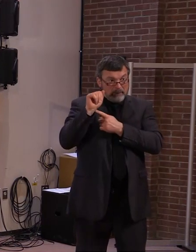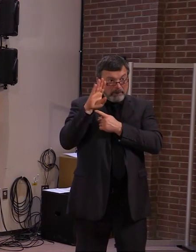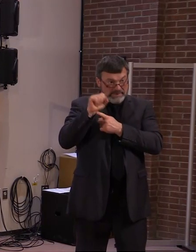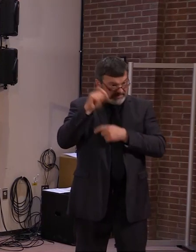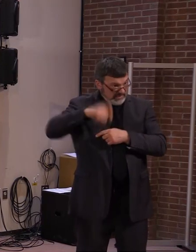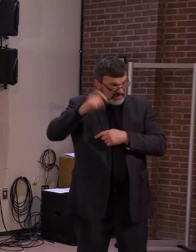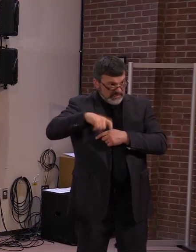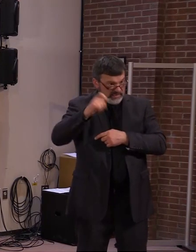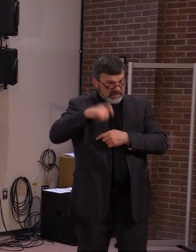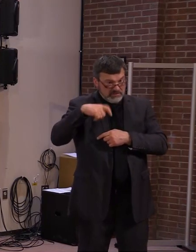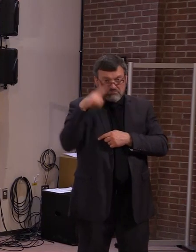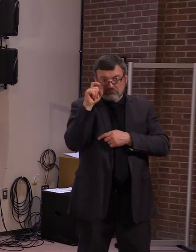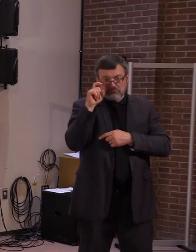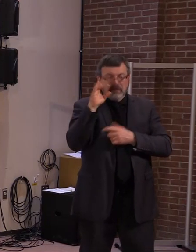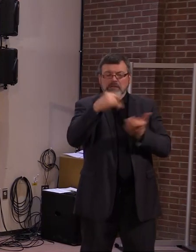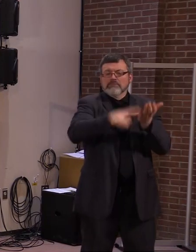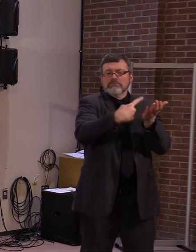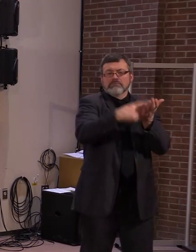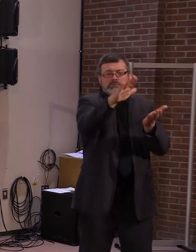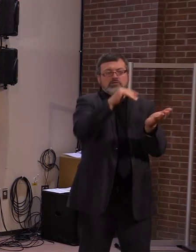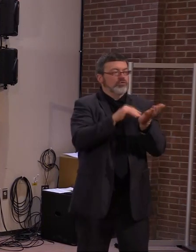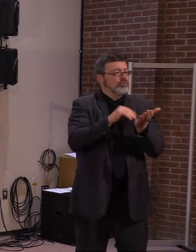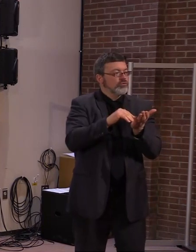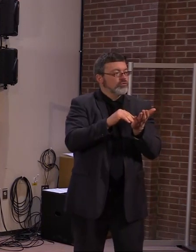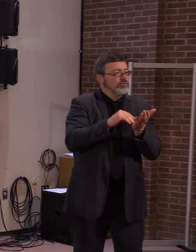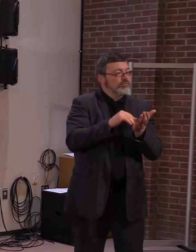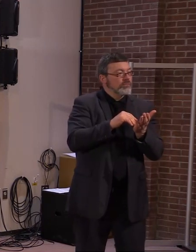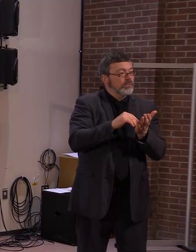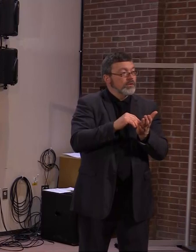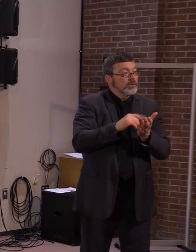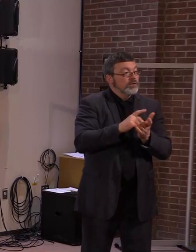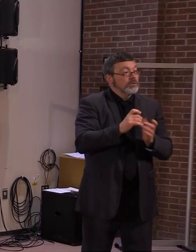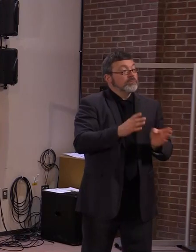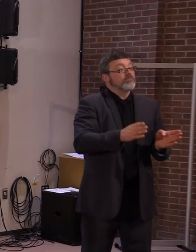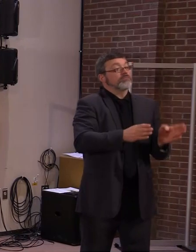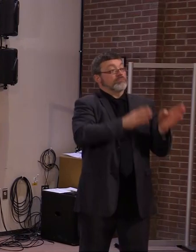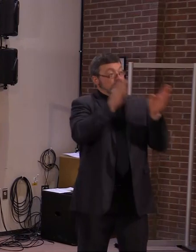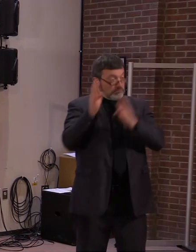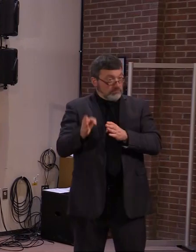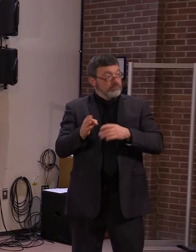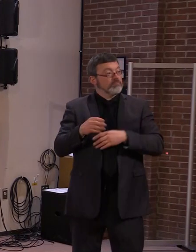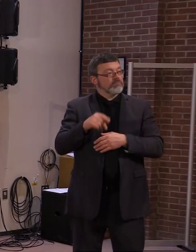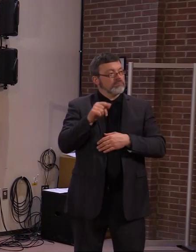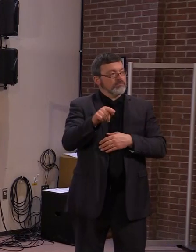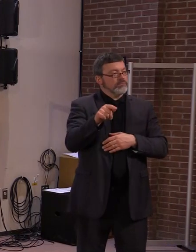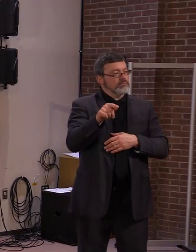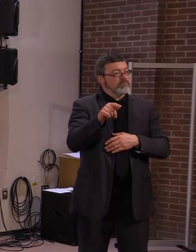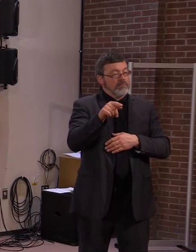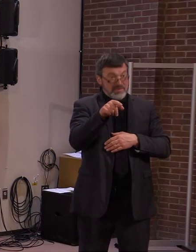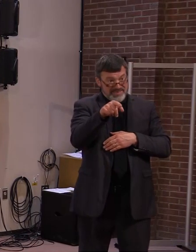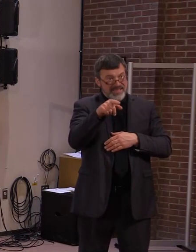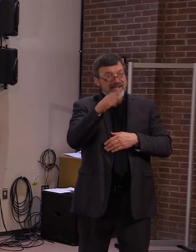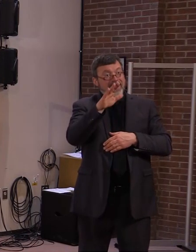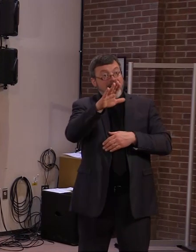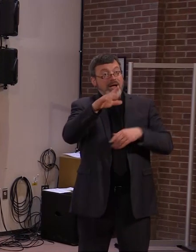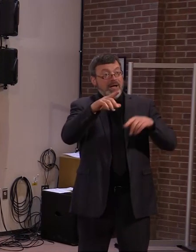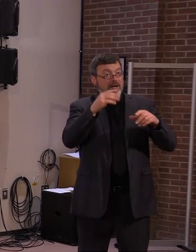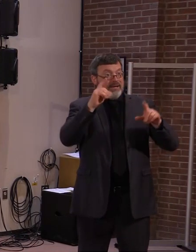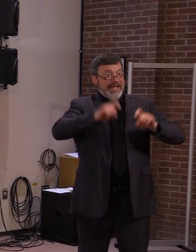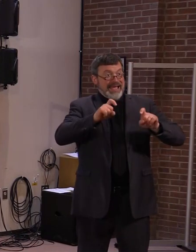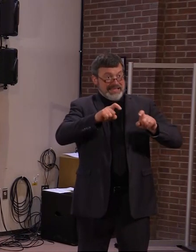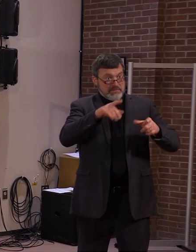you've taken a rapid at-home test and have a positive result, report that to the Department of Health. Their website has